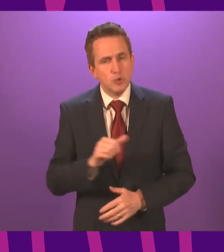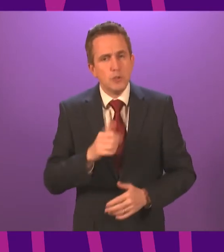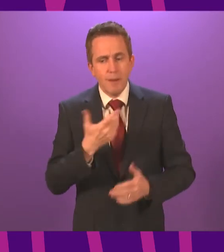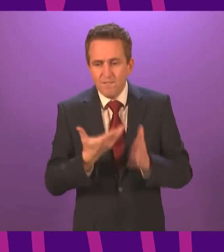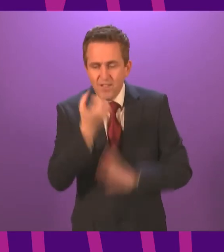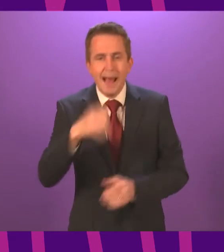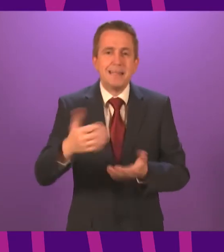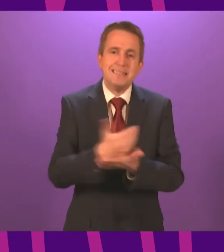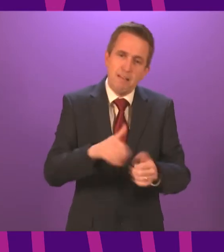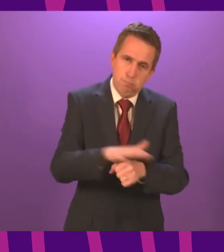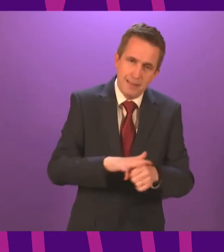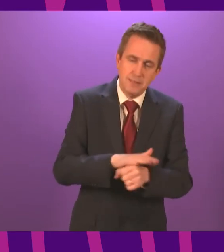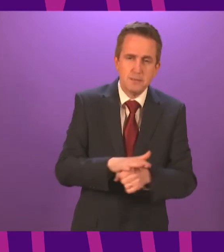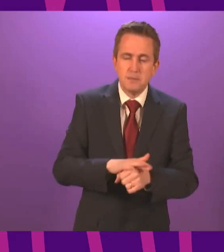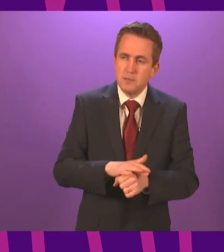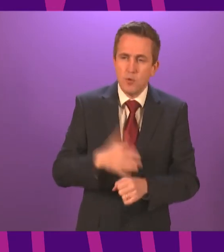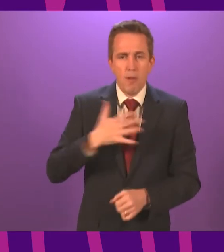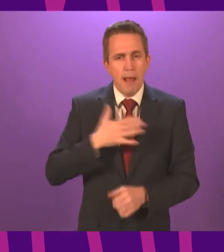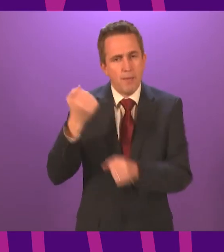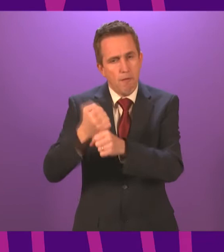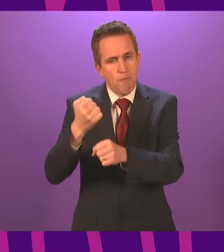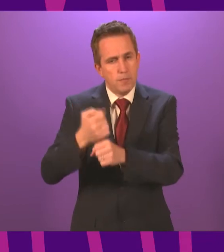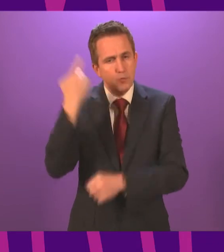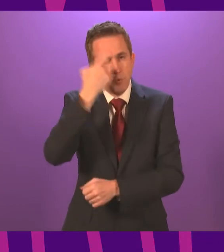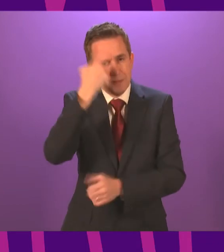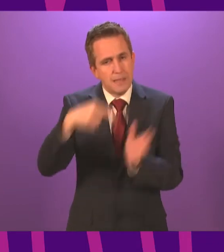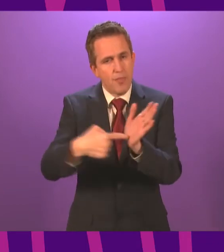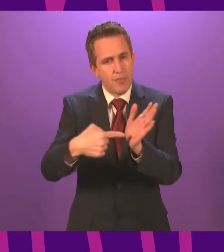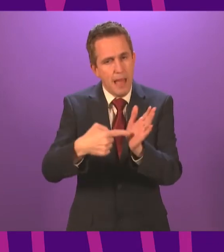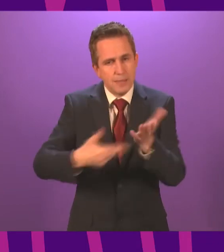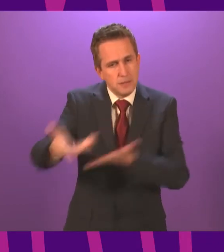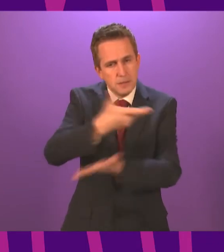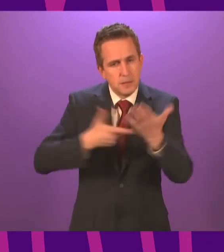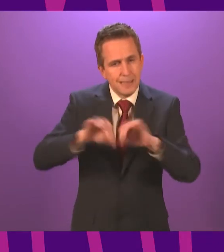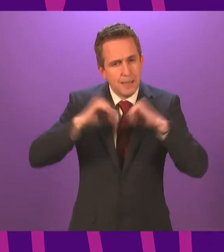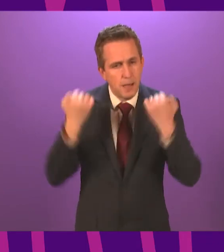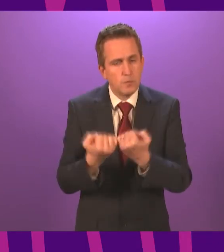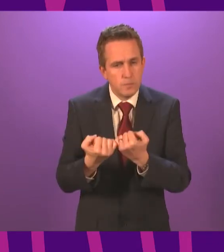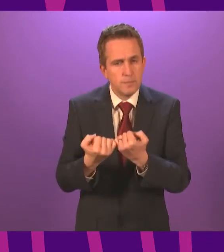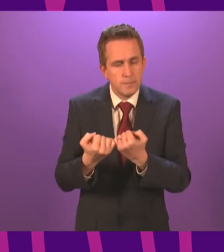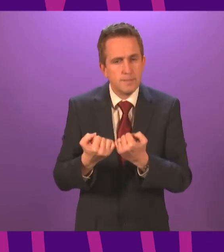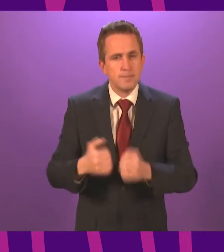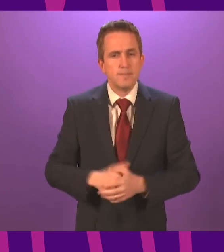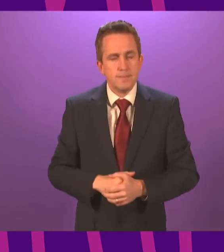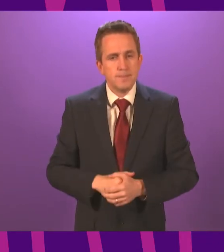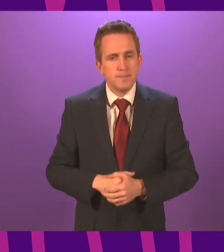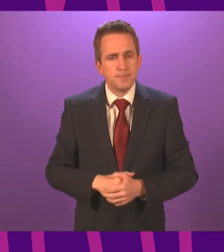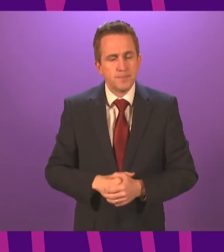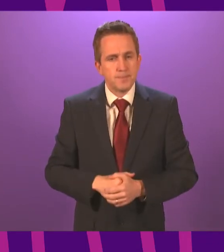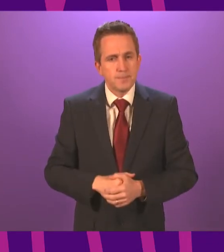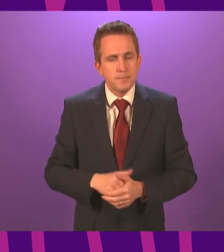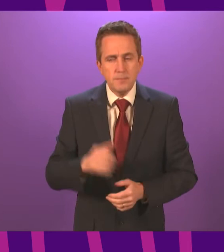want the government to take that away and consider that with their advisers. And I make this suggestion in line with the